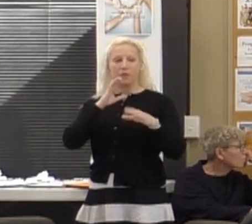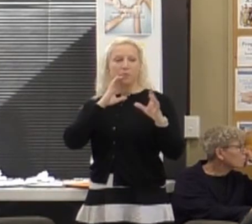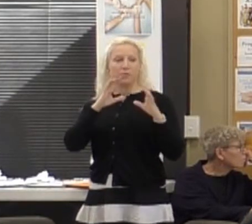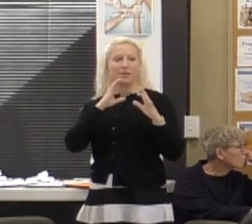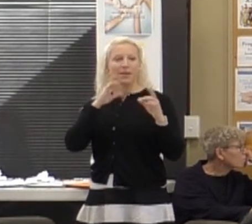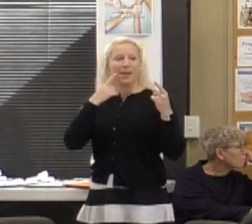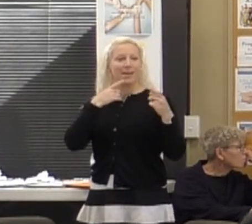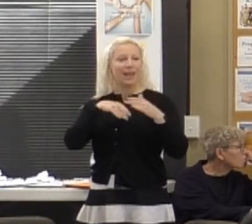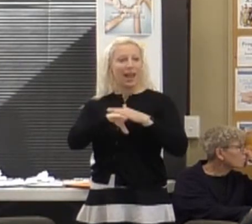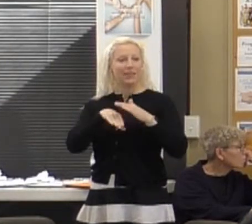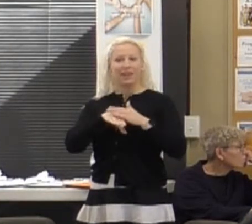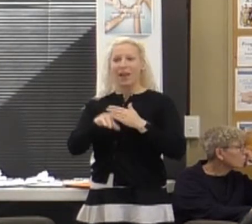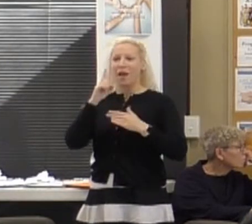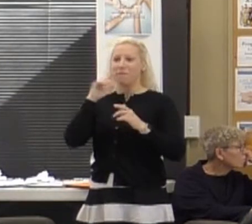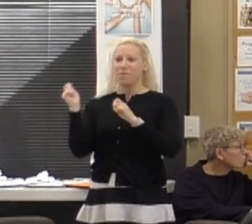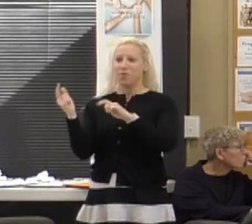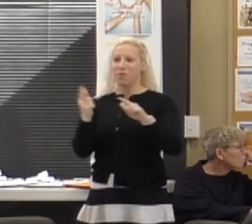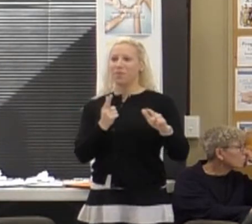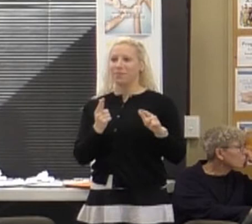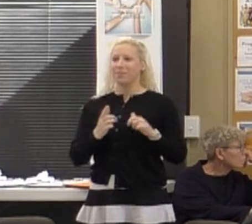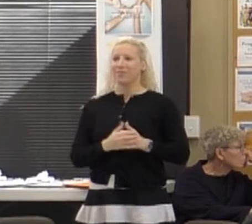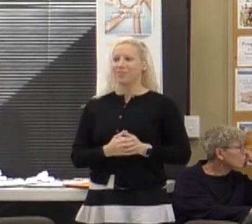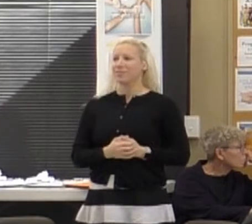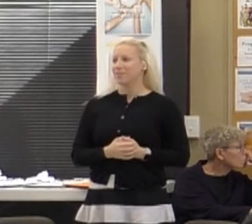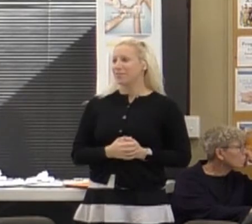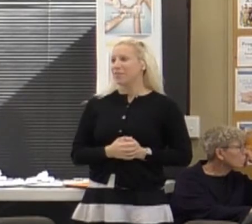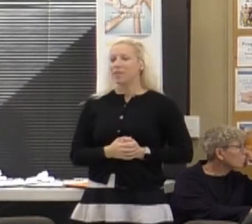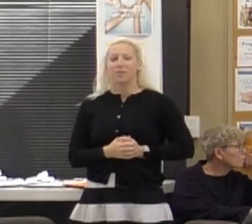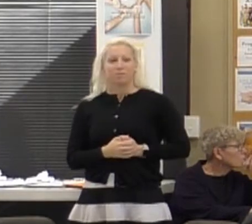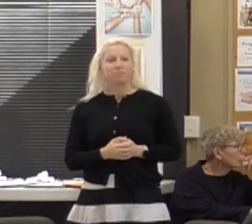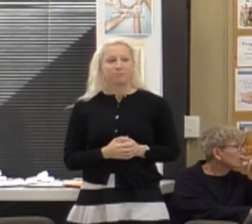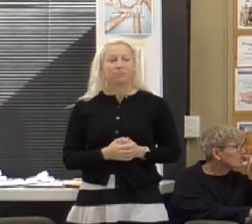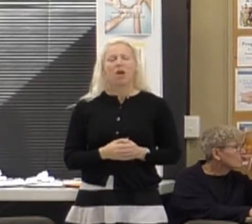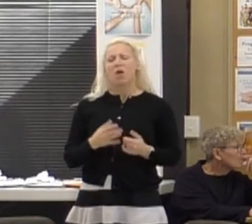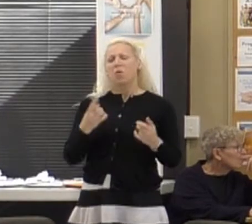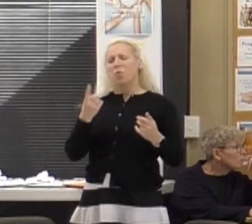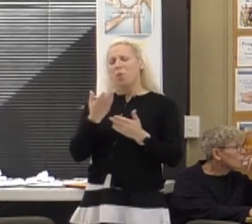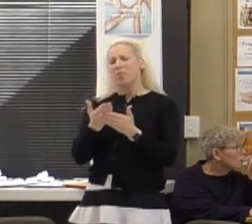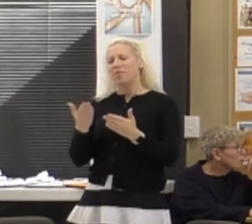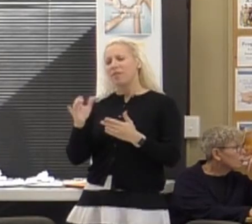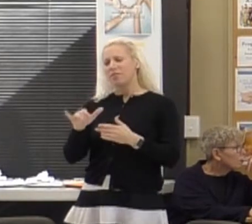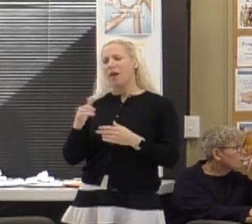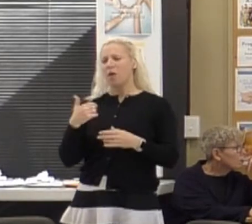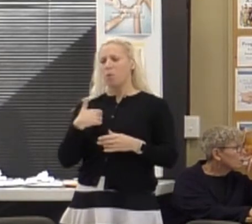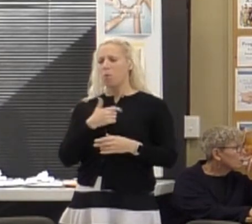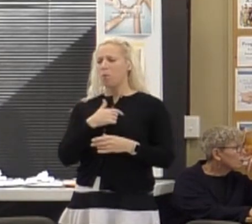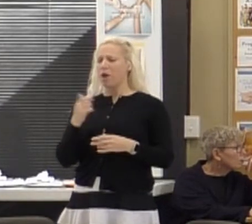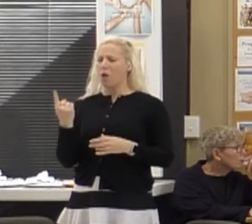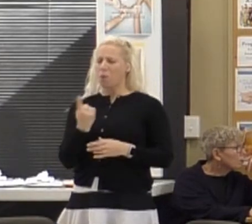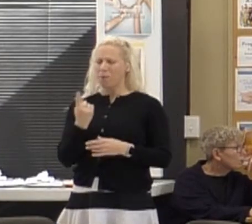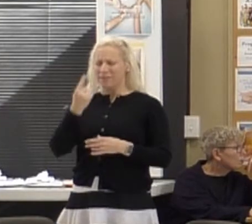The Commission focuses on communication access for all individuals.